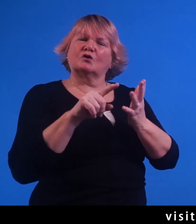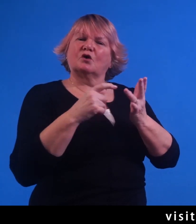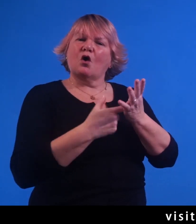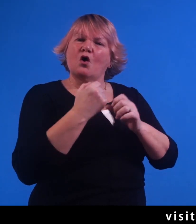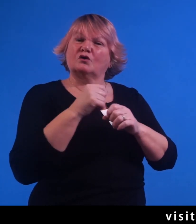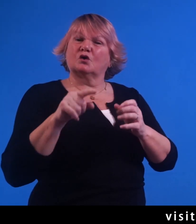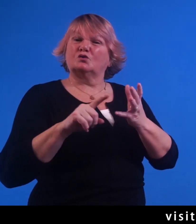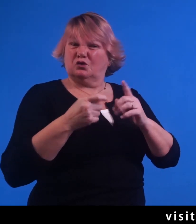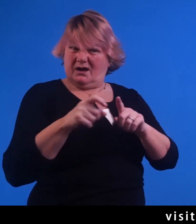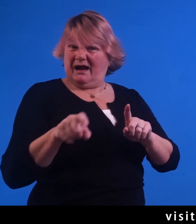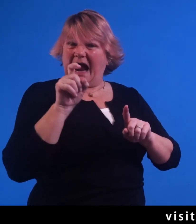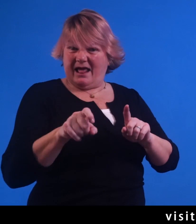edinburghmuseums.org.uk.